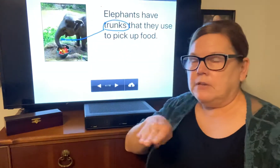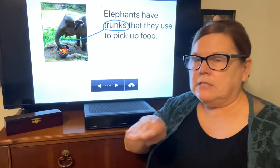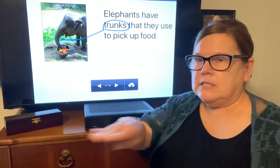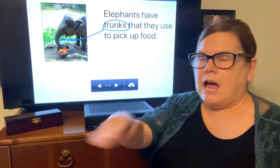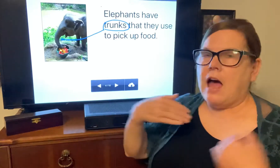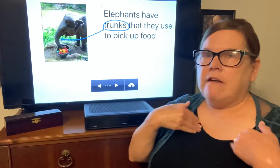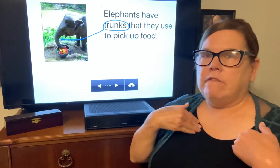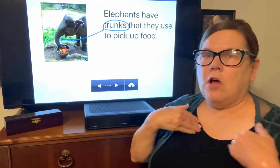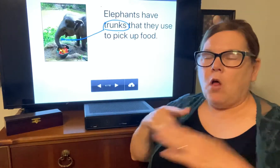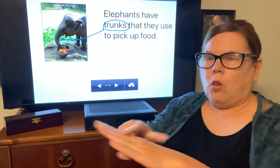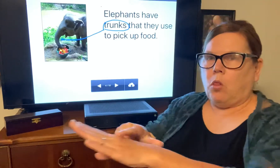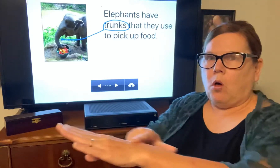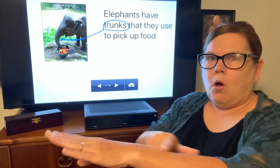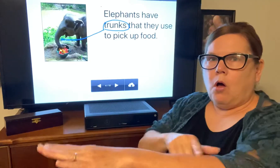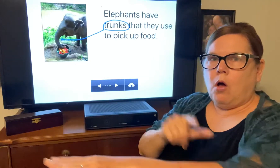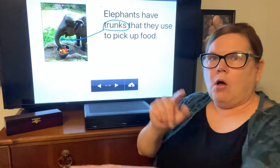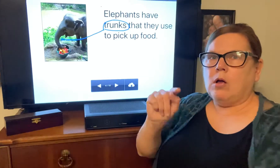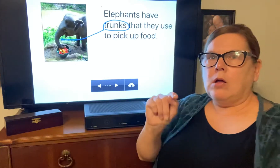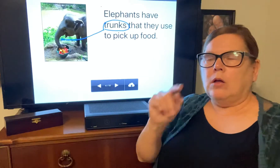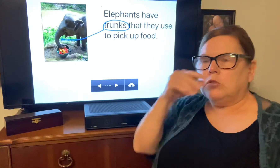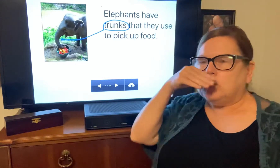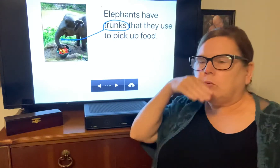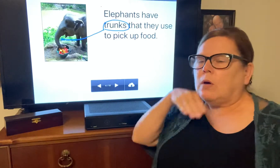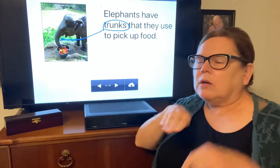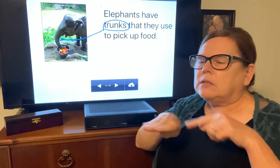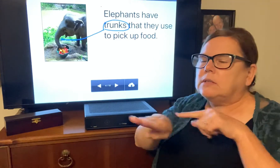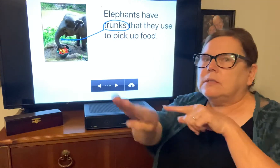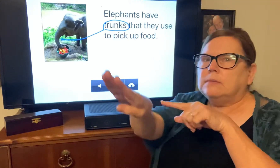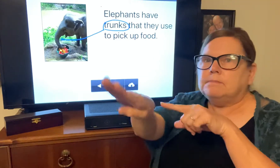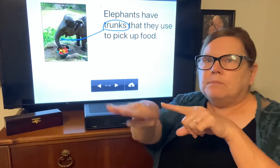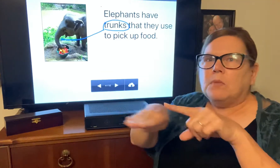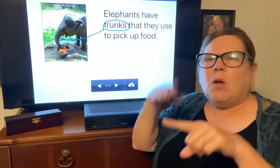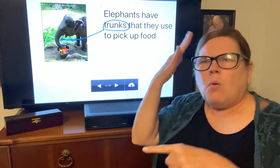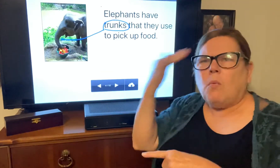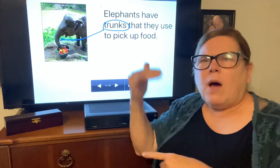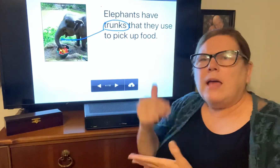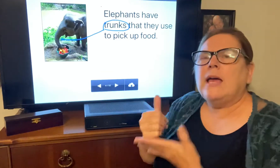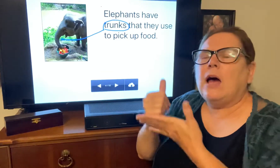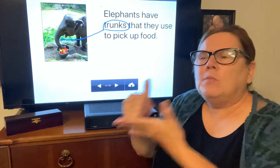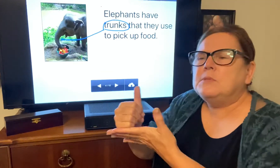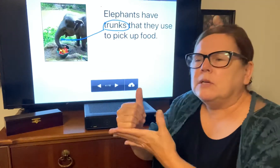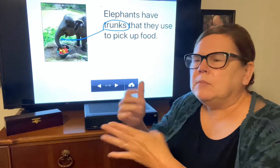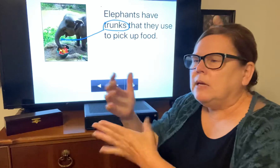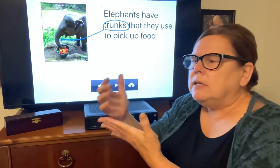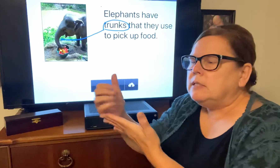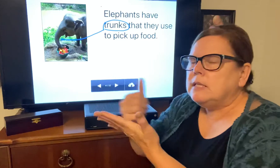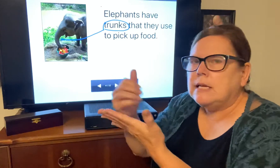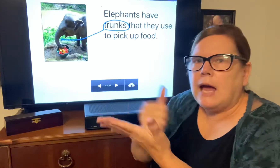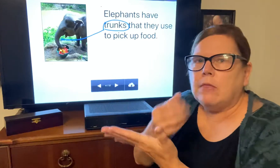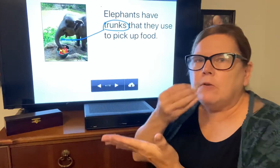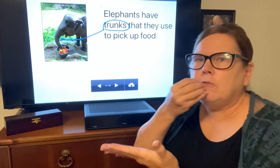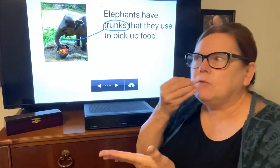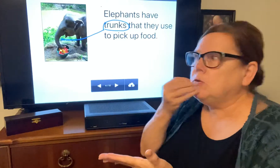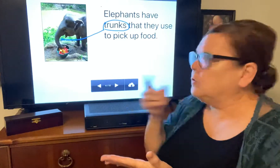Elephants have long trunks. Why? It helps them to gather food.